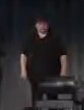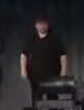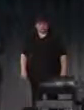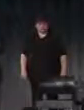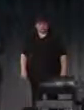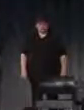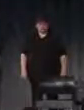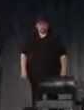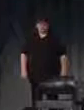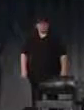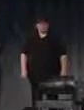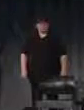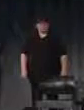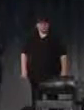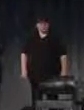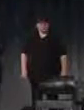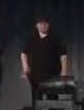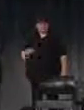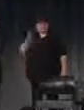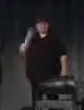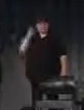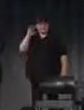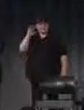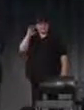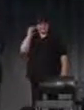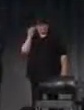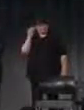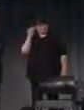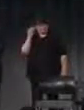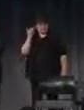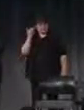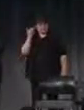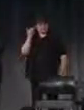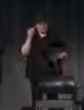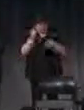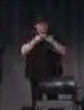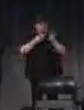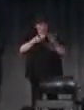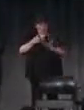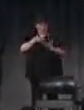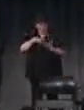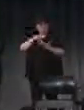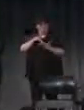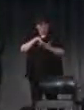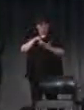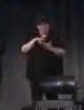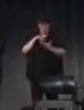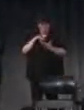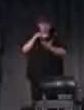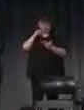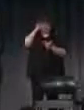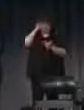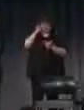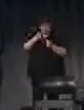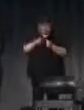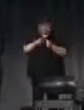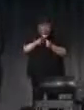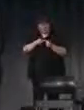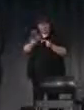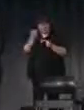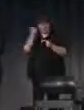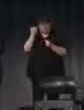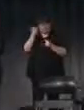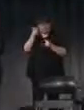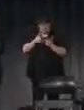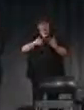and it seems that what we learn from all of this, or what we're reminded of from all this, is something that we